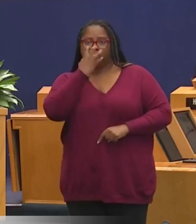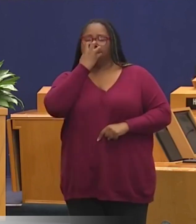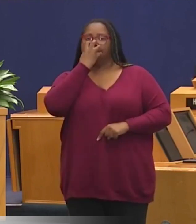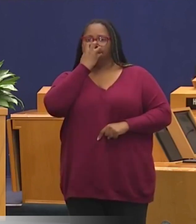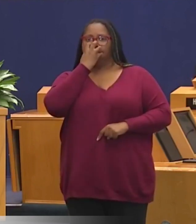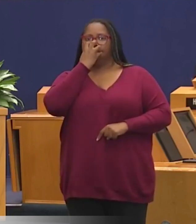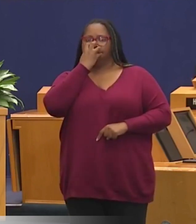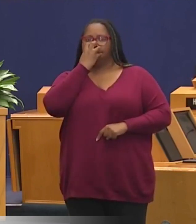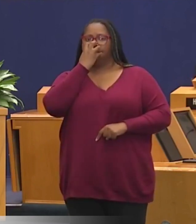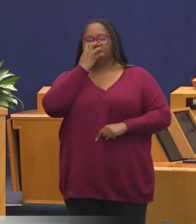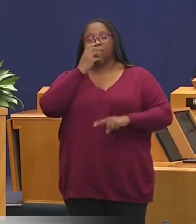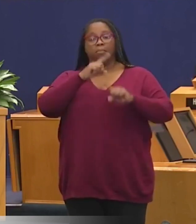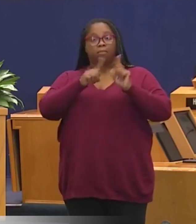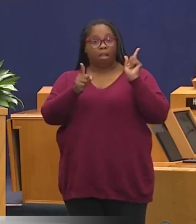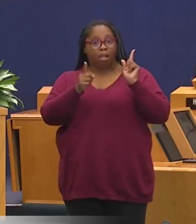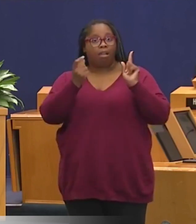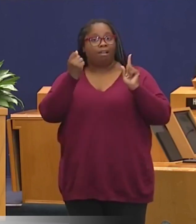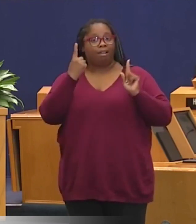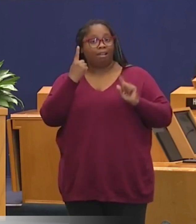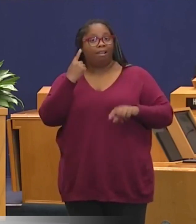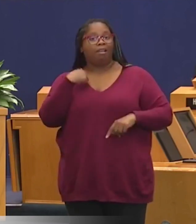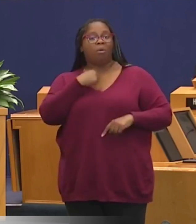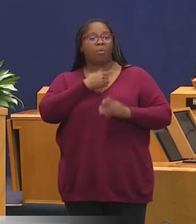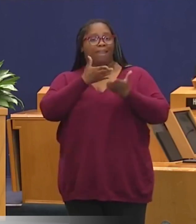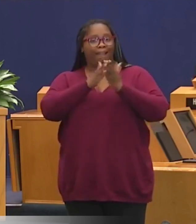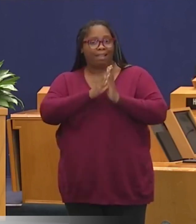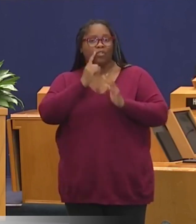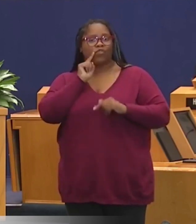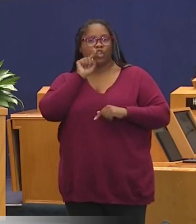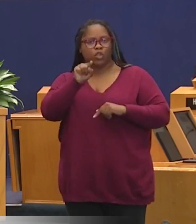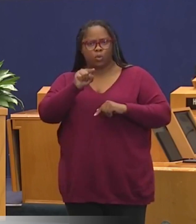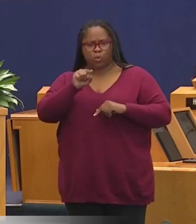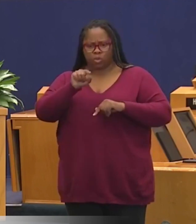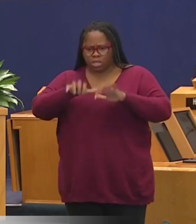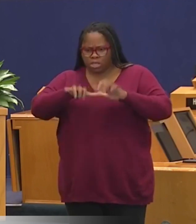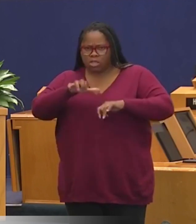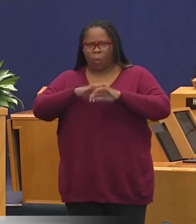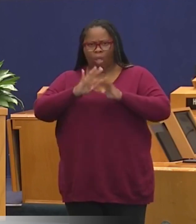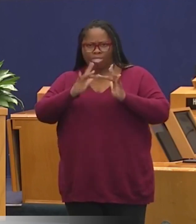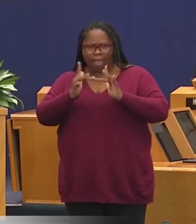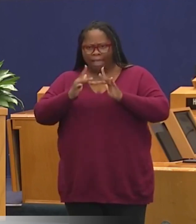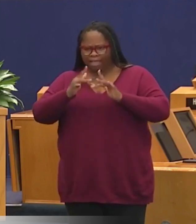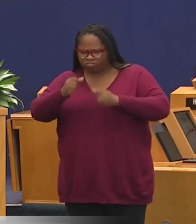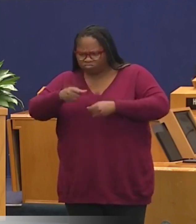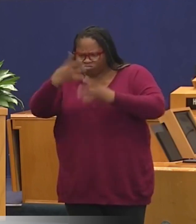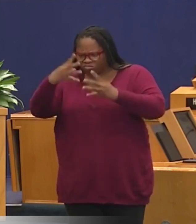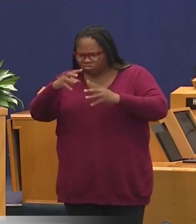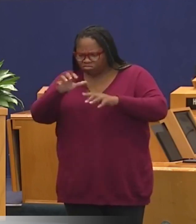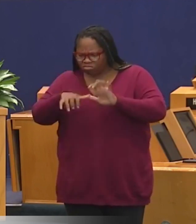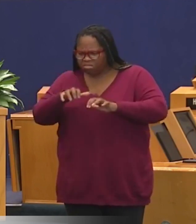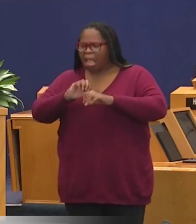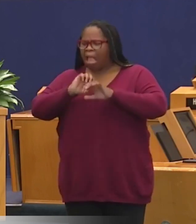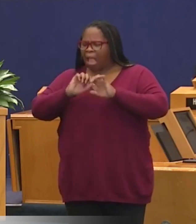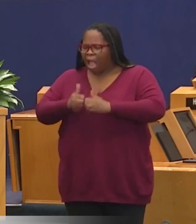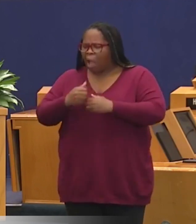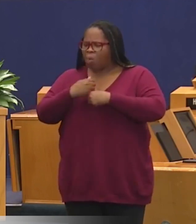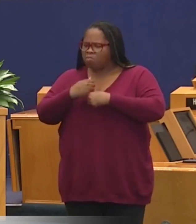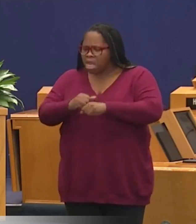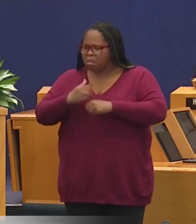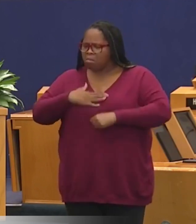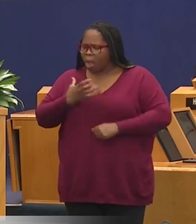we would ask that you go online and you see how to make your own mask. They're very simple to